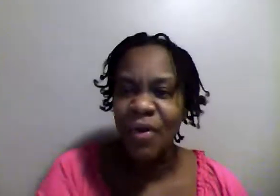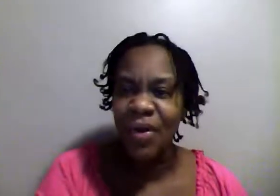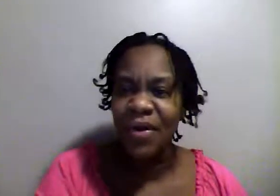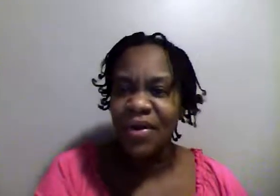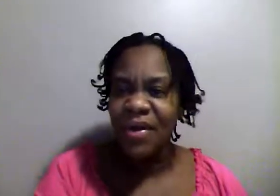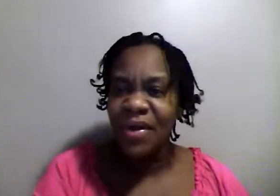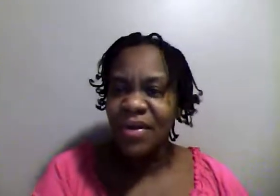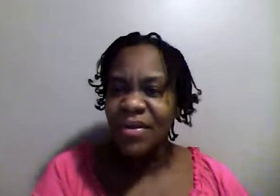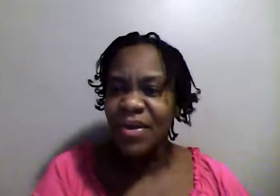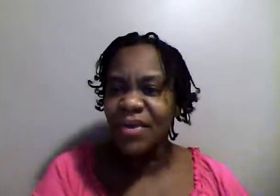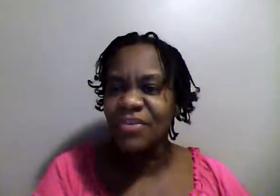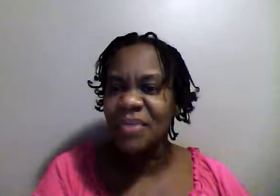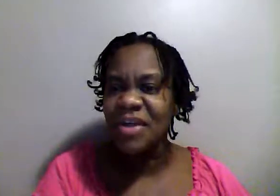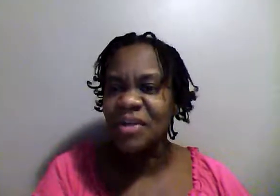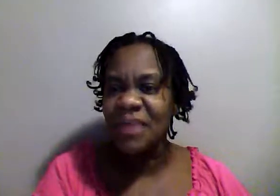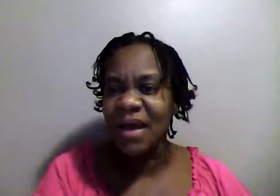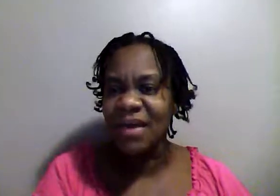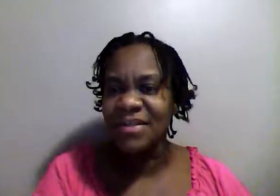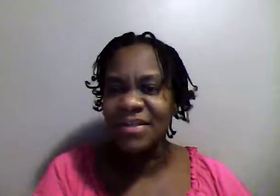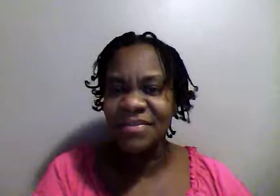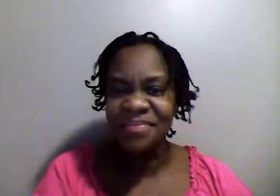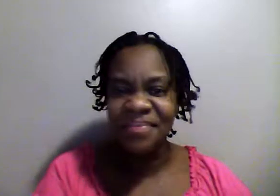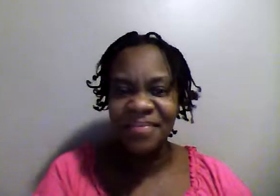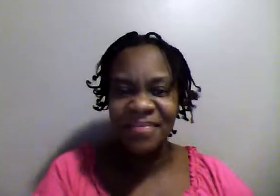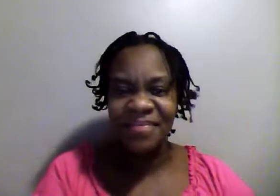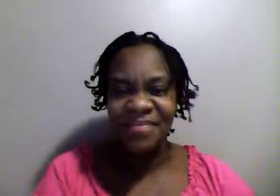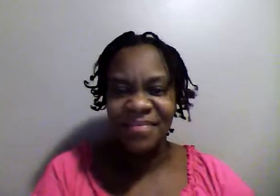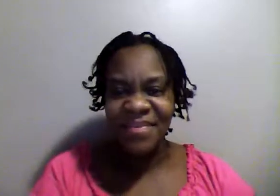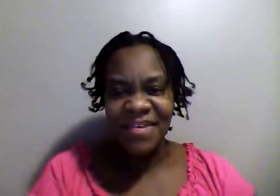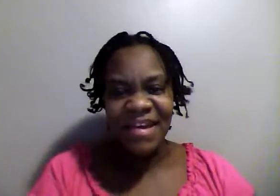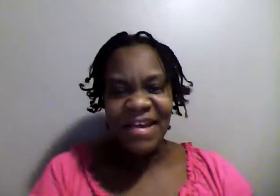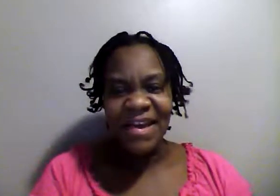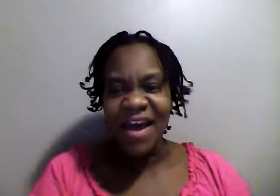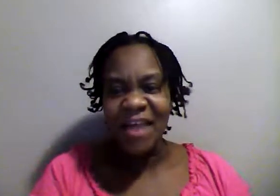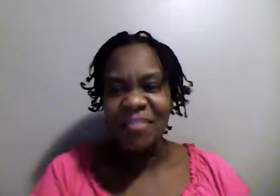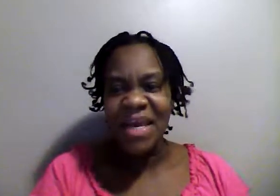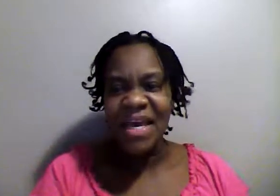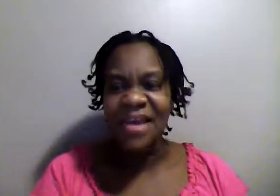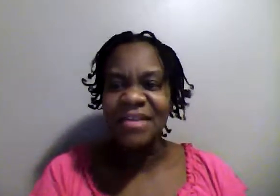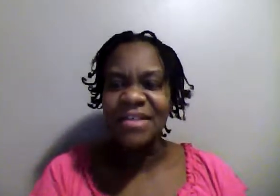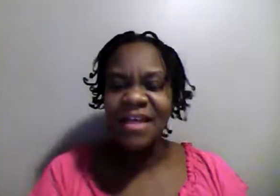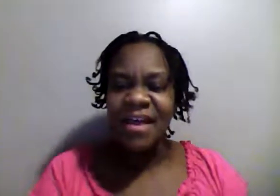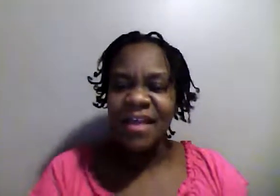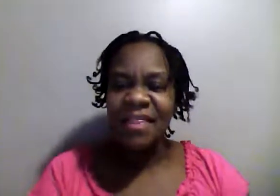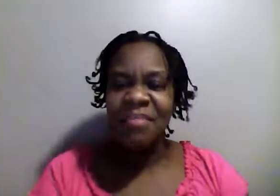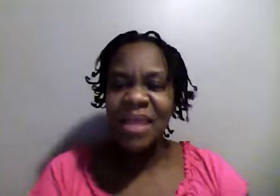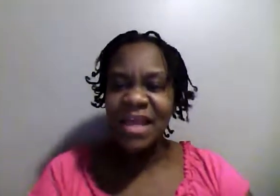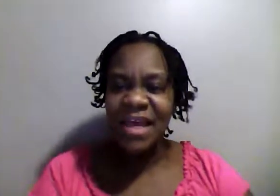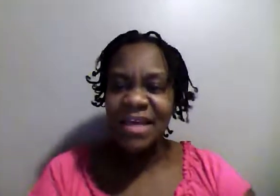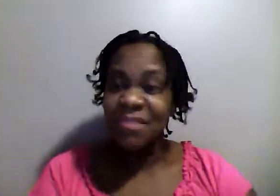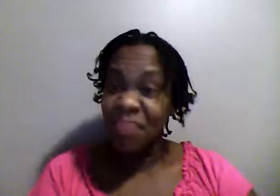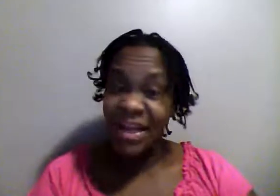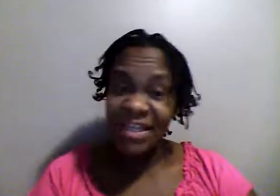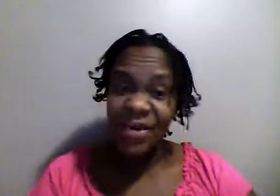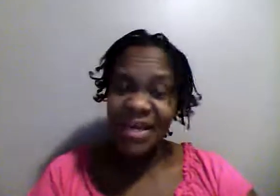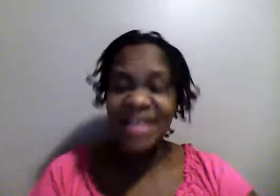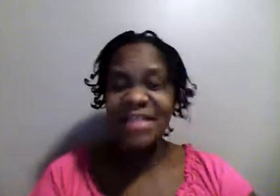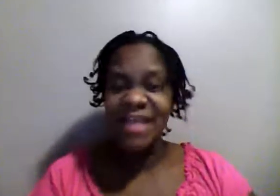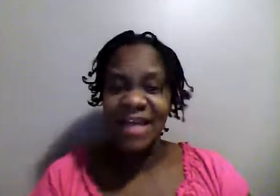for your tomato plant. And then because the milk, it breaks down easily and it is